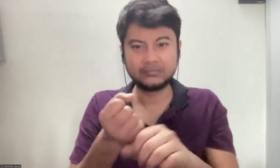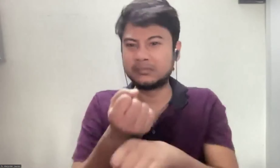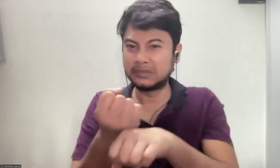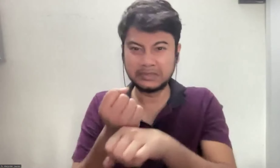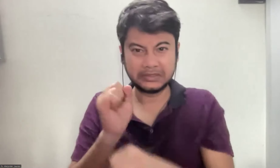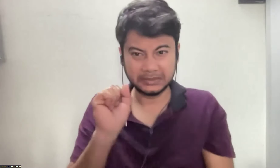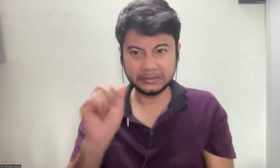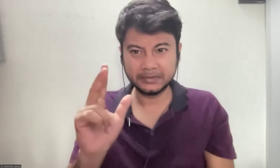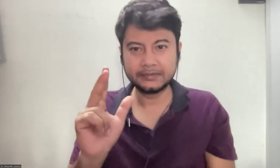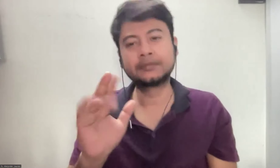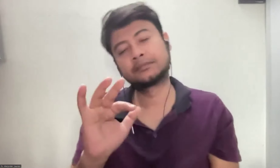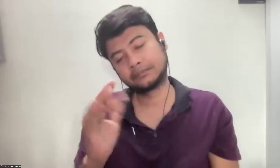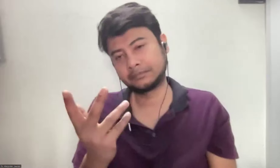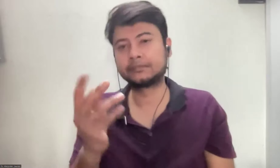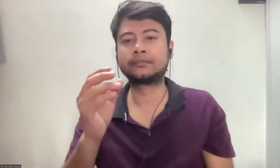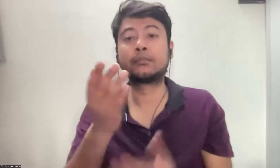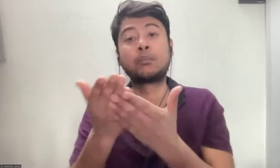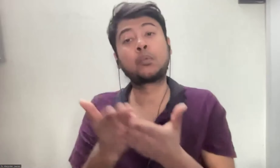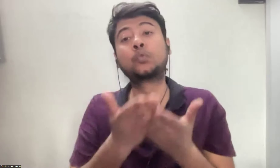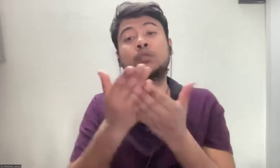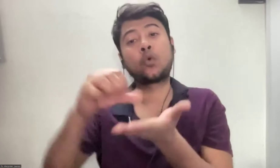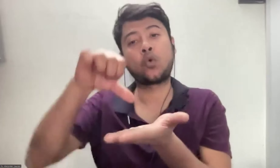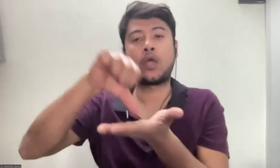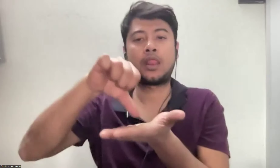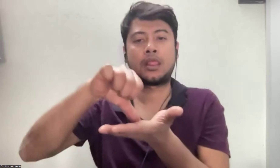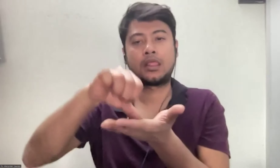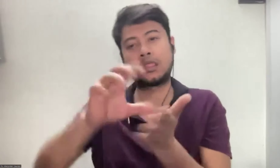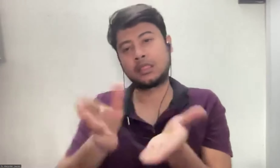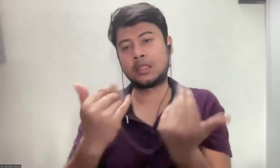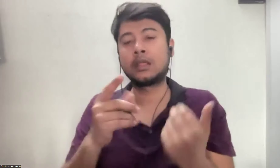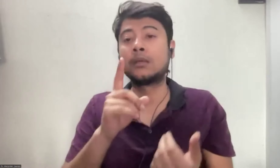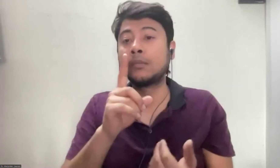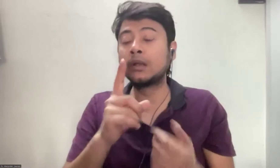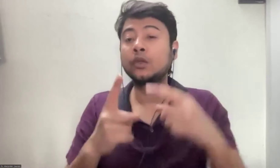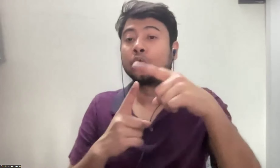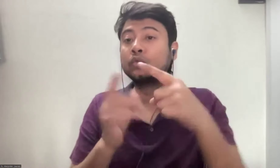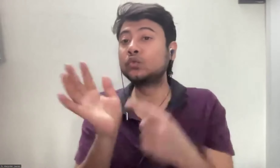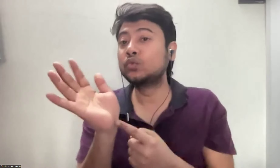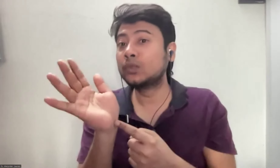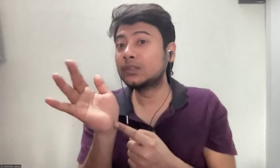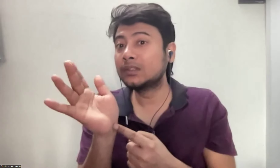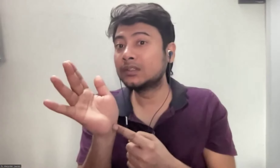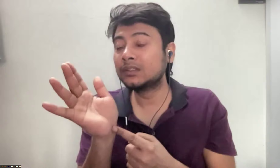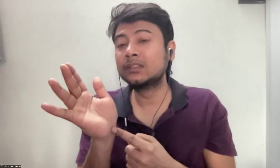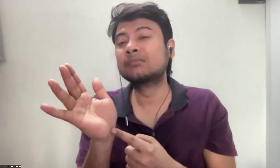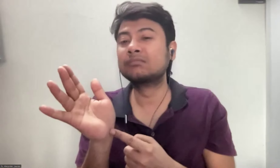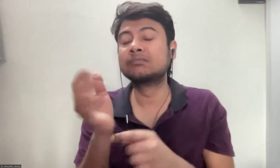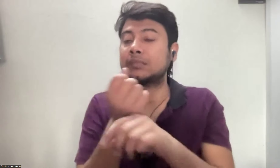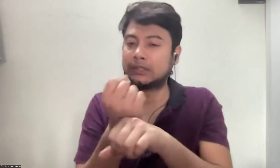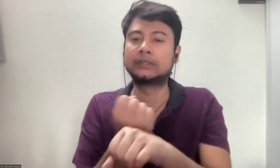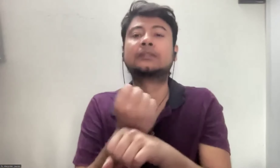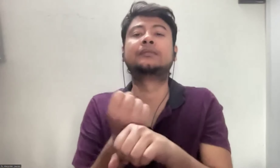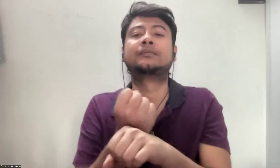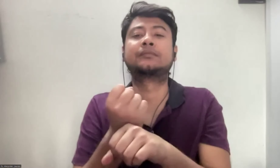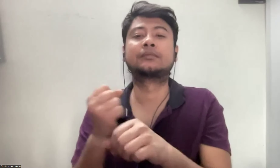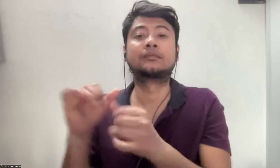other puja oil. But then generally we do not use oils when we're talking about Tulsi or Krishna. Even if it's if